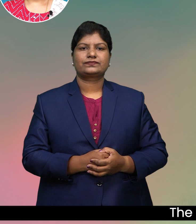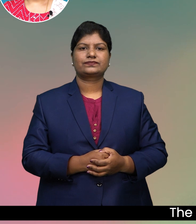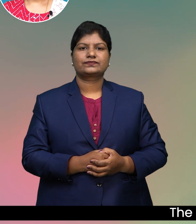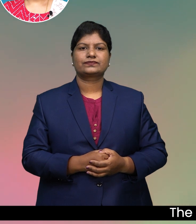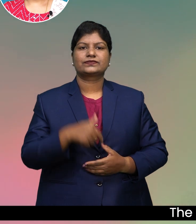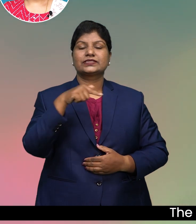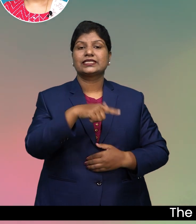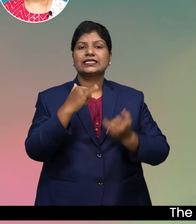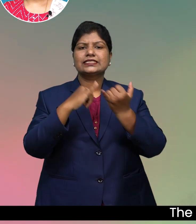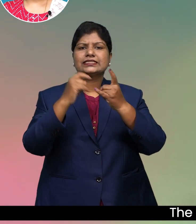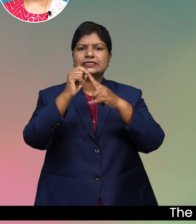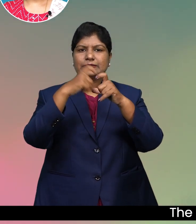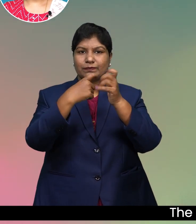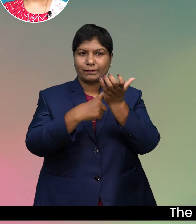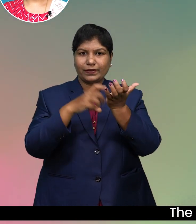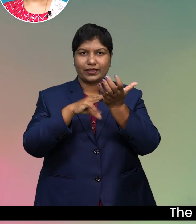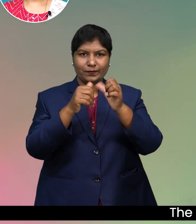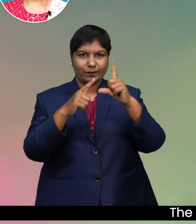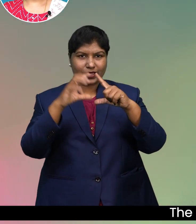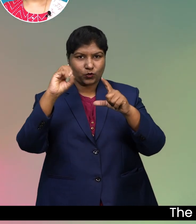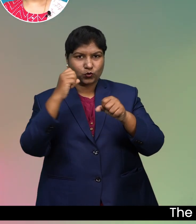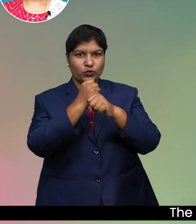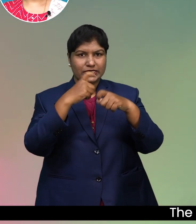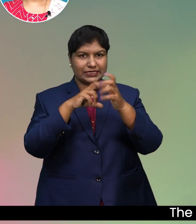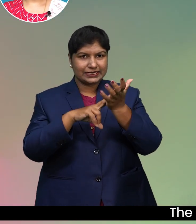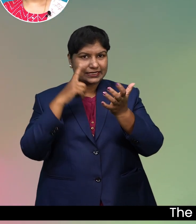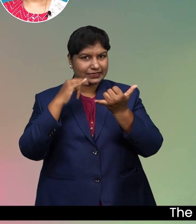The spermatogenesis